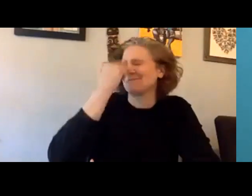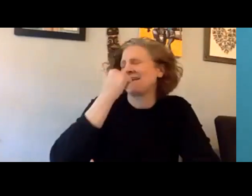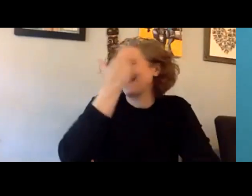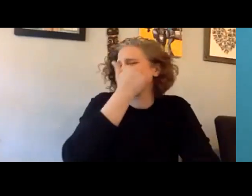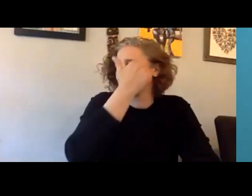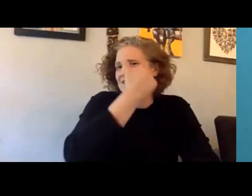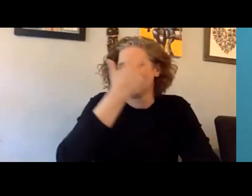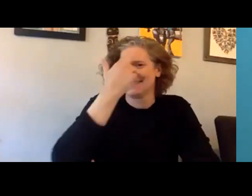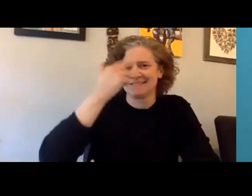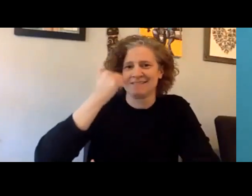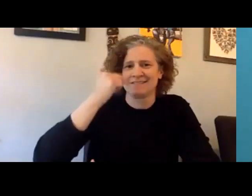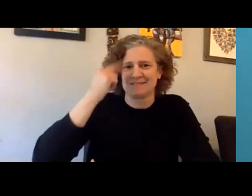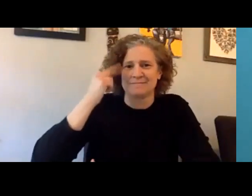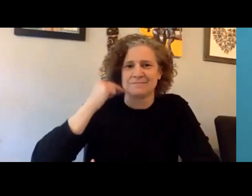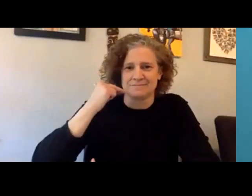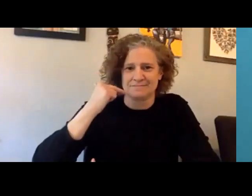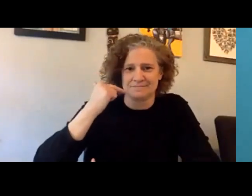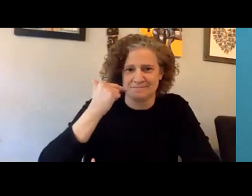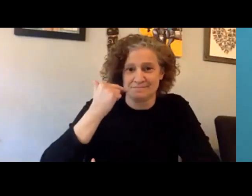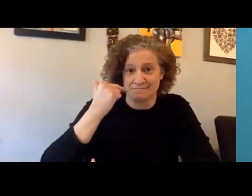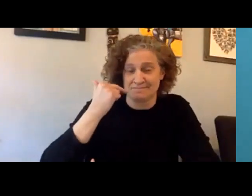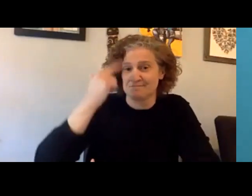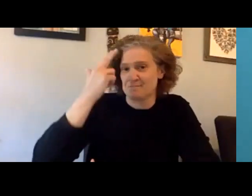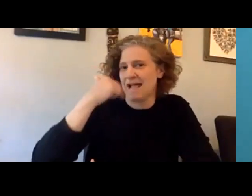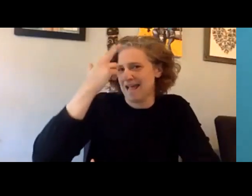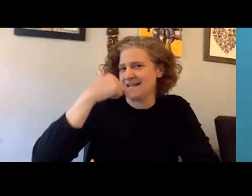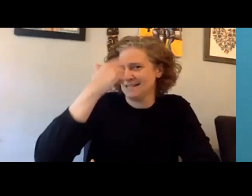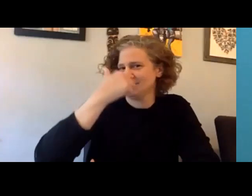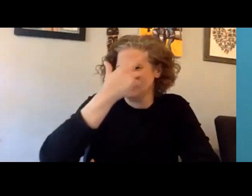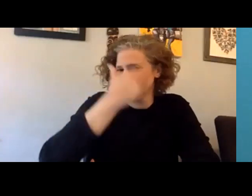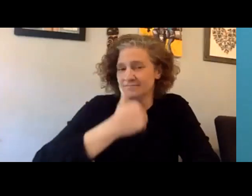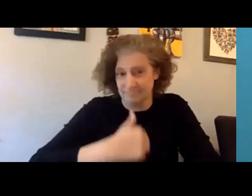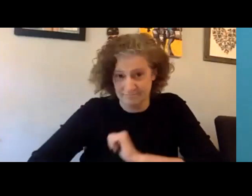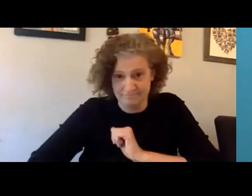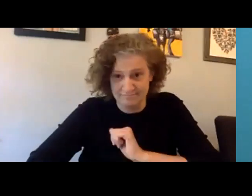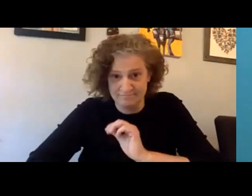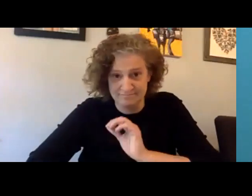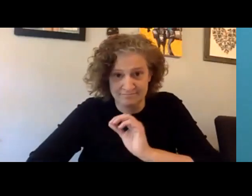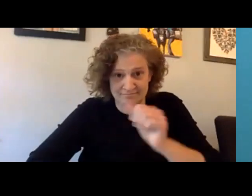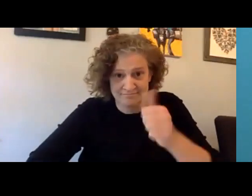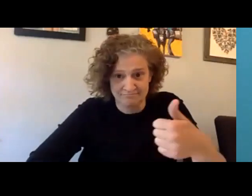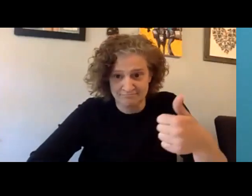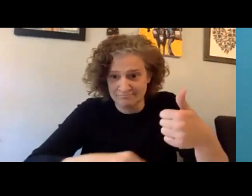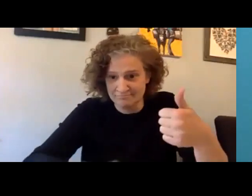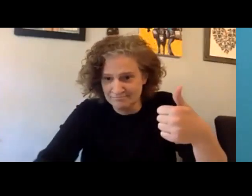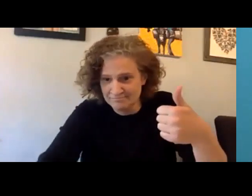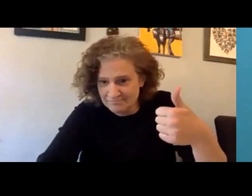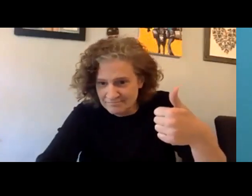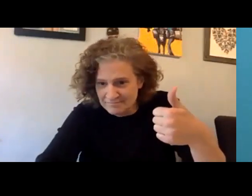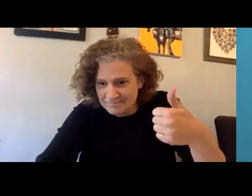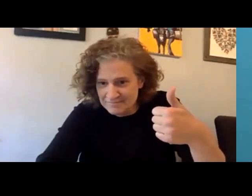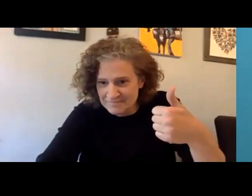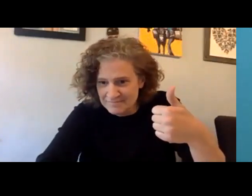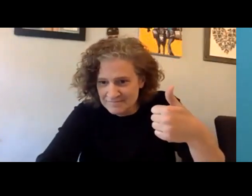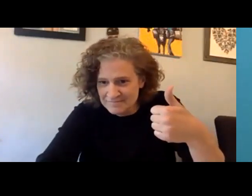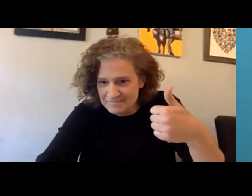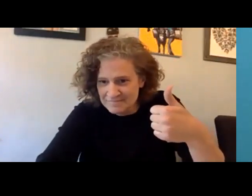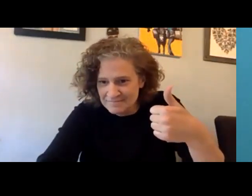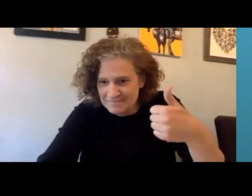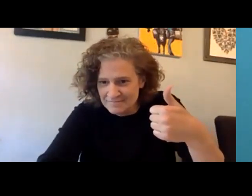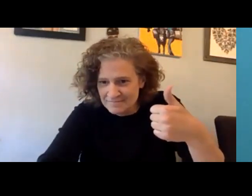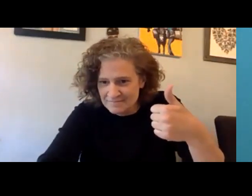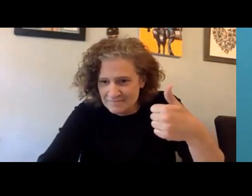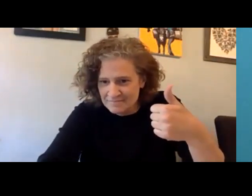can paint your face. You can have your face painted like this. You can paint your face, okay? All